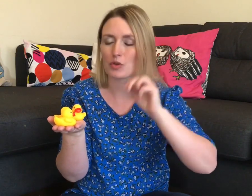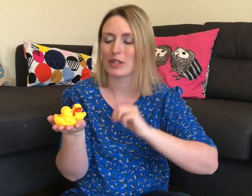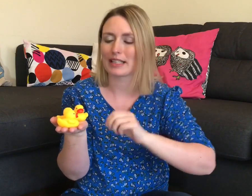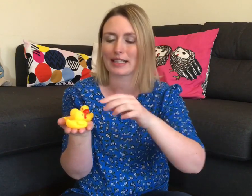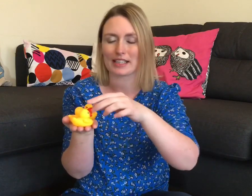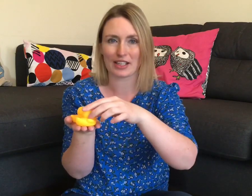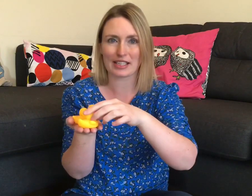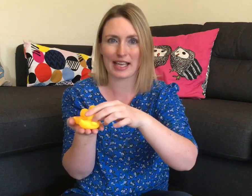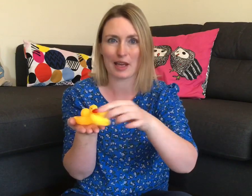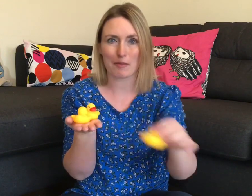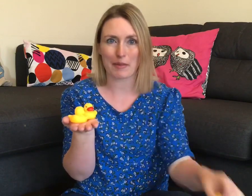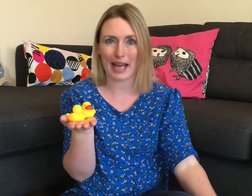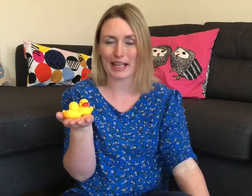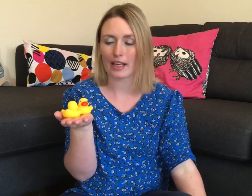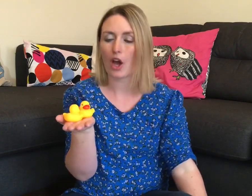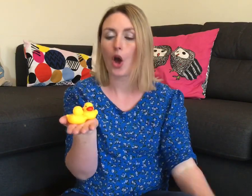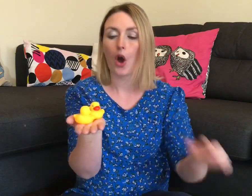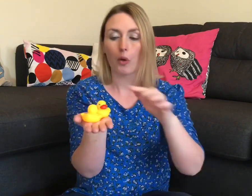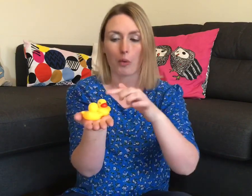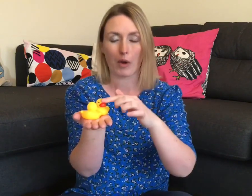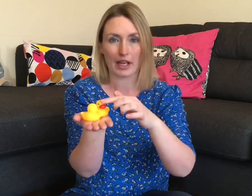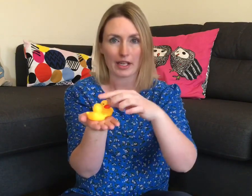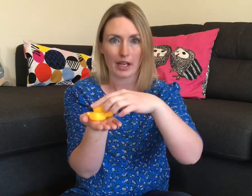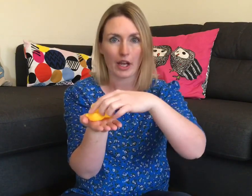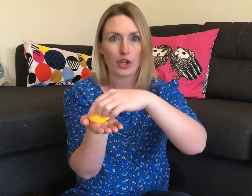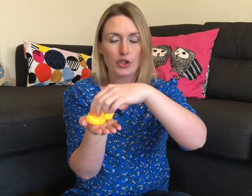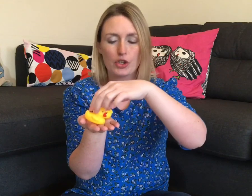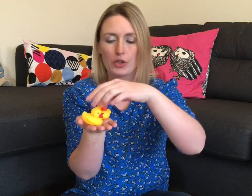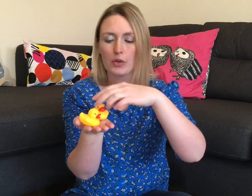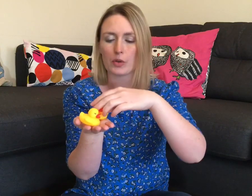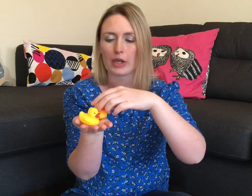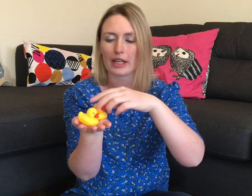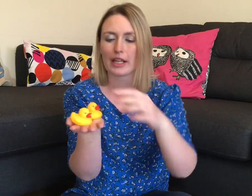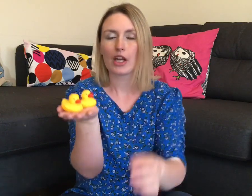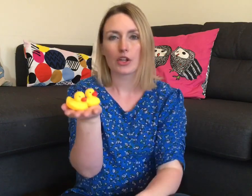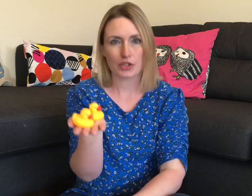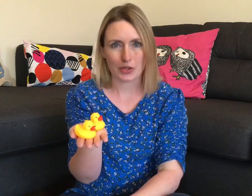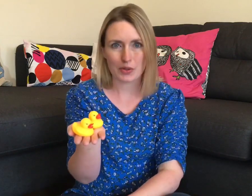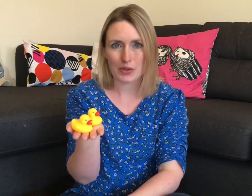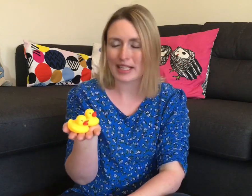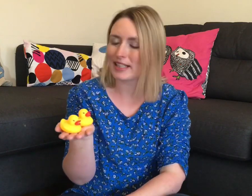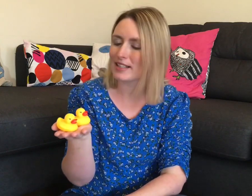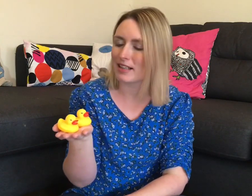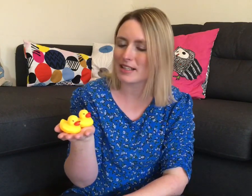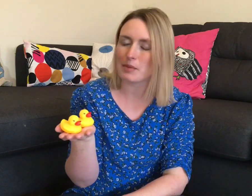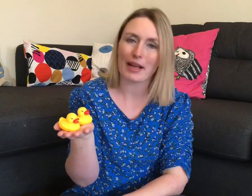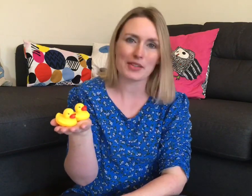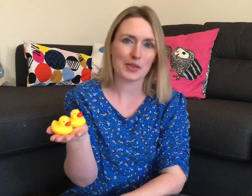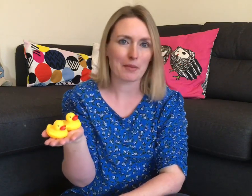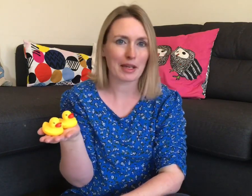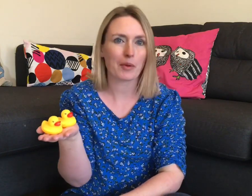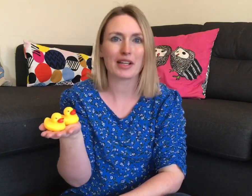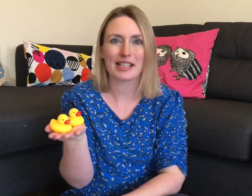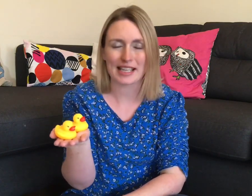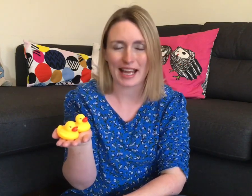little ducks came back. One, two. Two little ducks went swimming one day